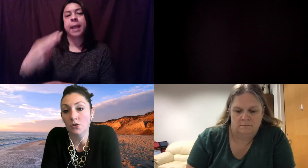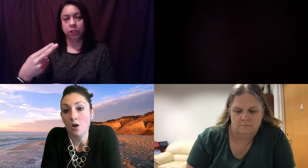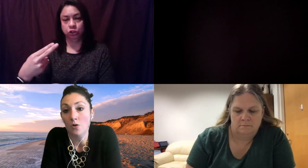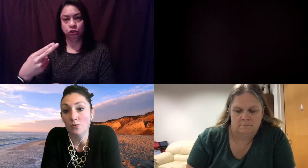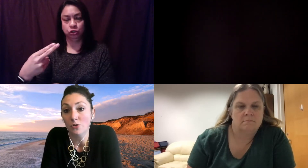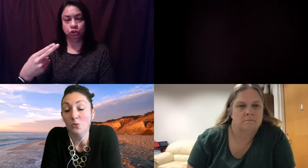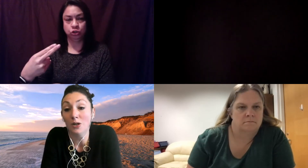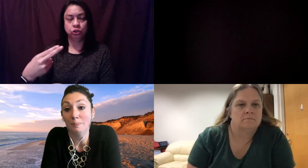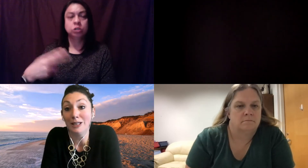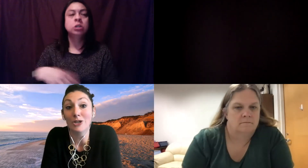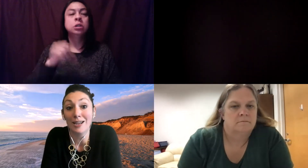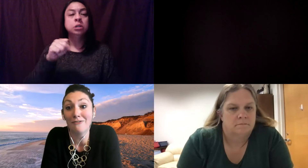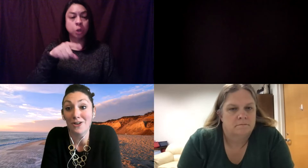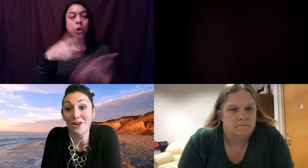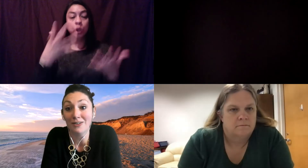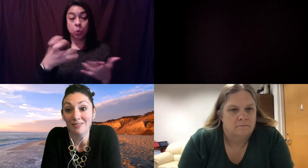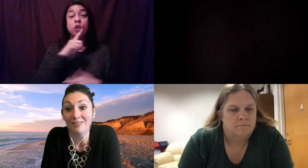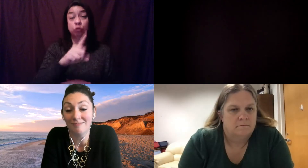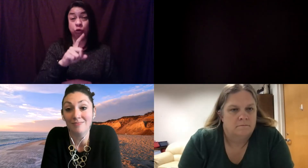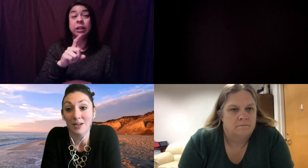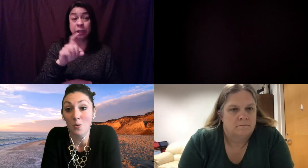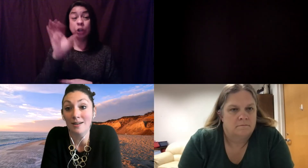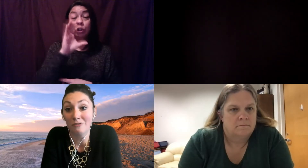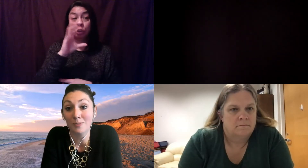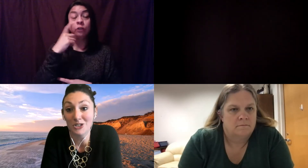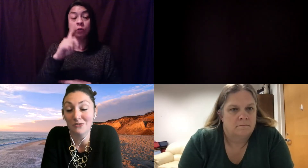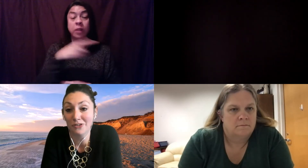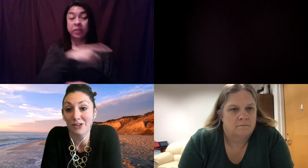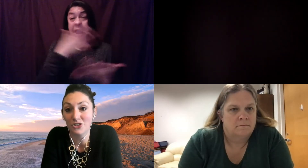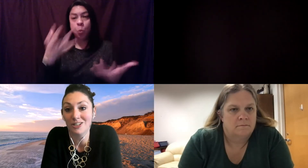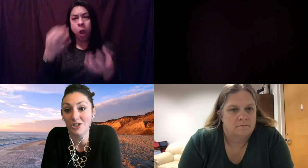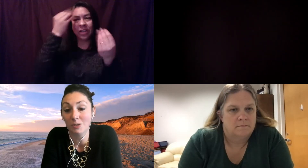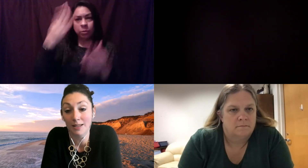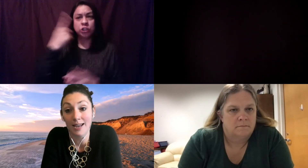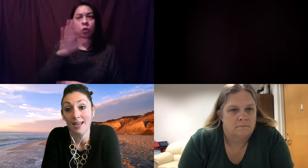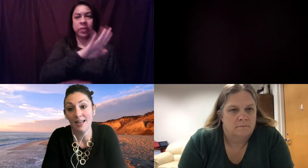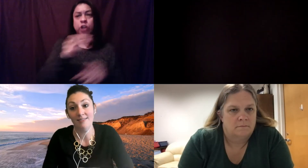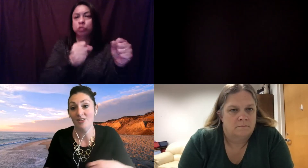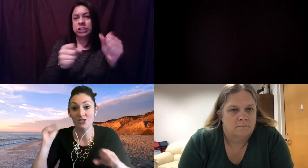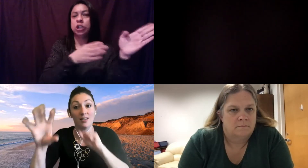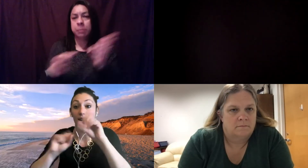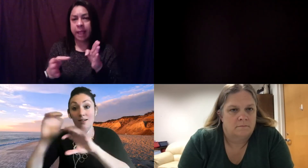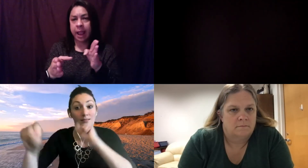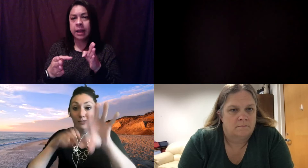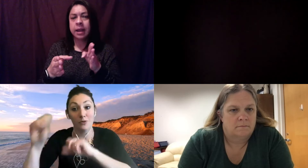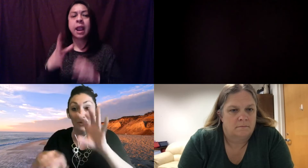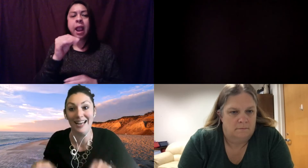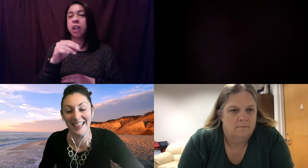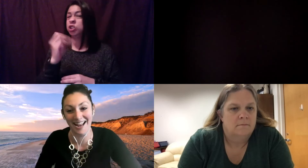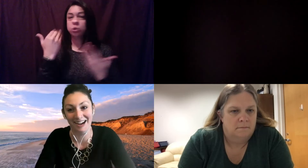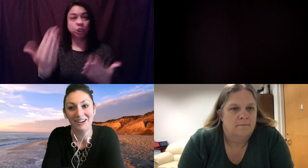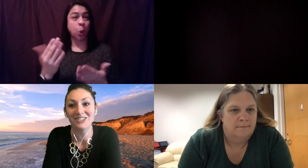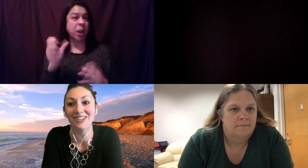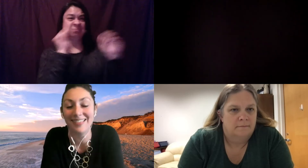And so you'd want to be looking for, they want information for their strategic plan and then just like throw it